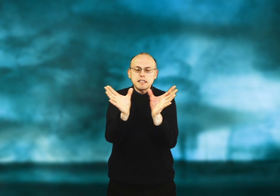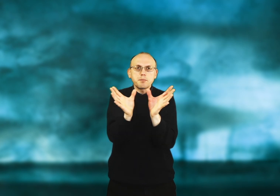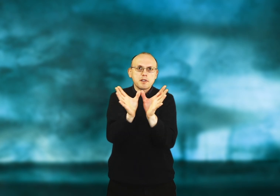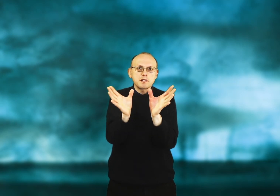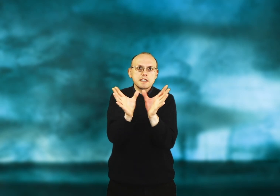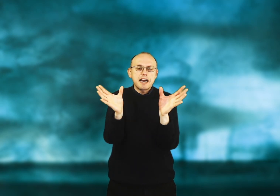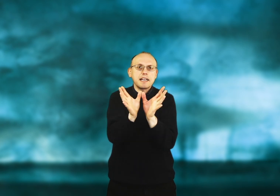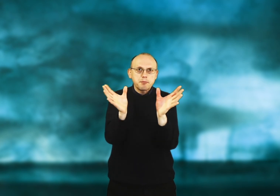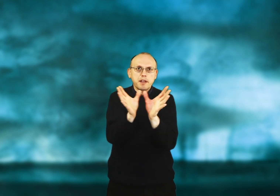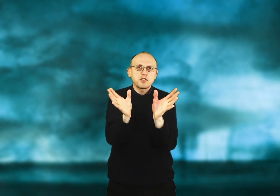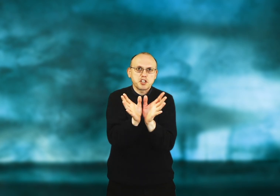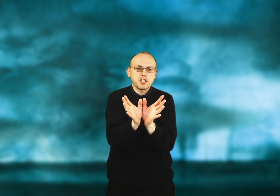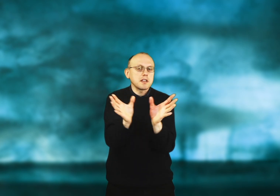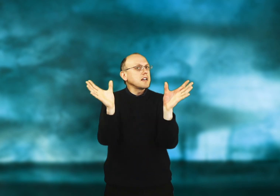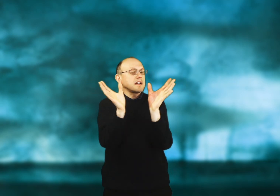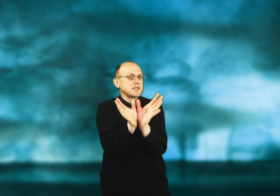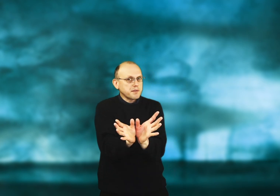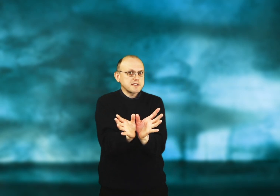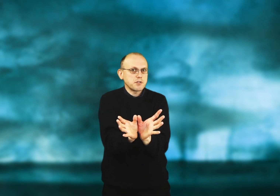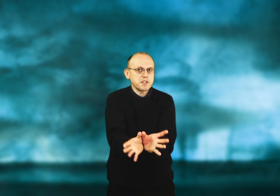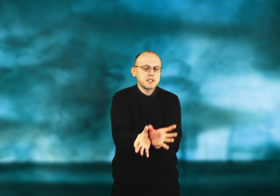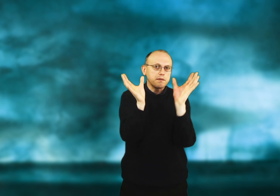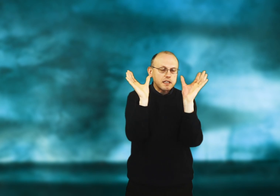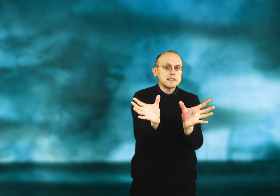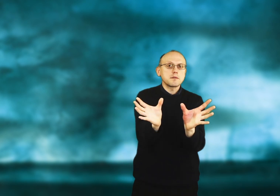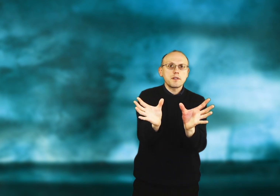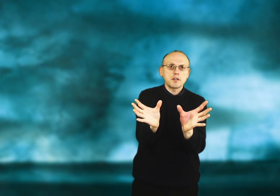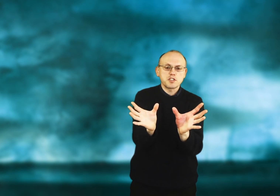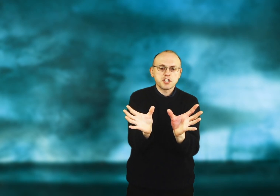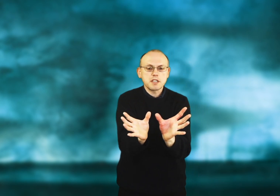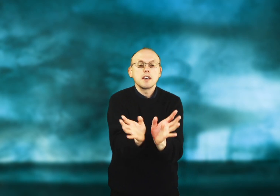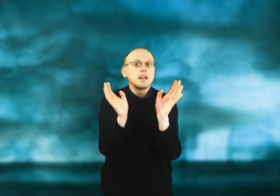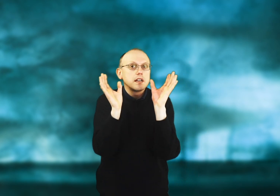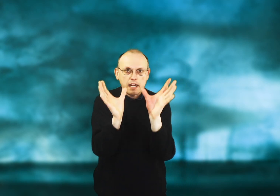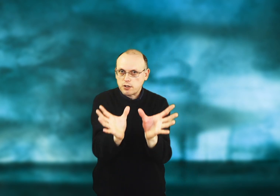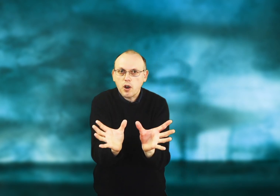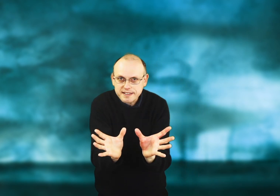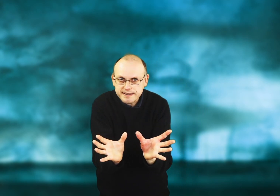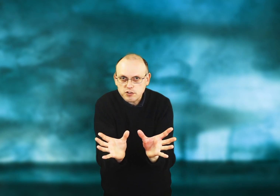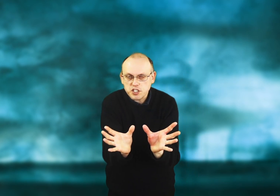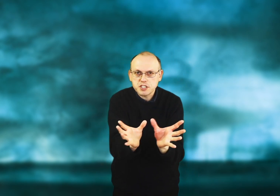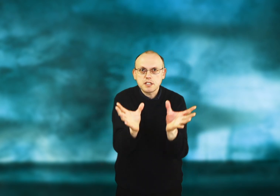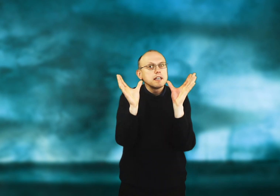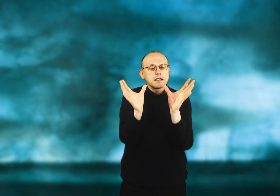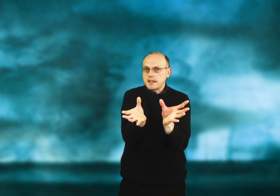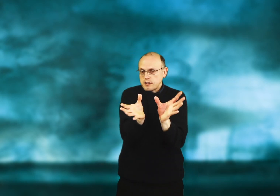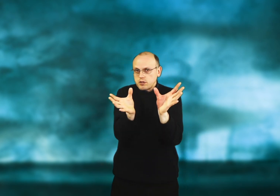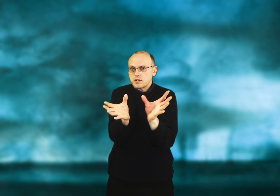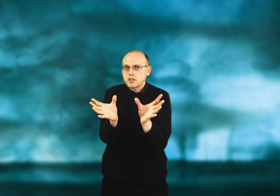independent clauses are linked by a conjunction. That's a different situation. If you link with a conjunction, like a coordinating conjunction, then yes, you use a comma